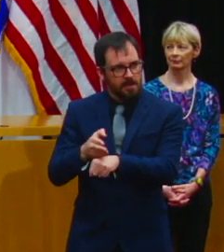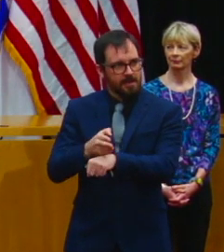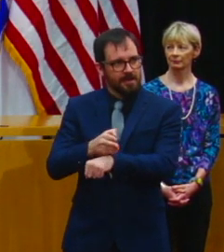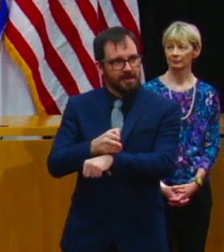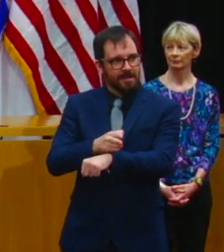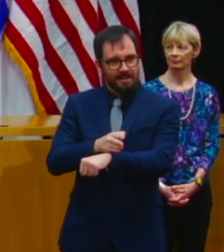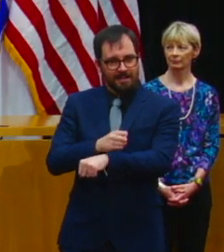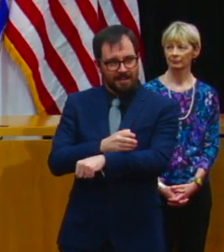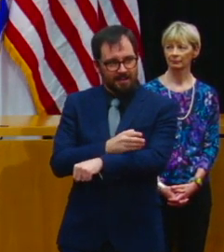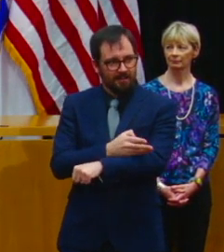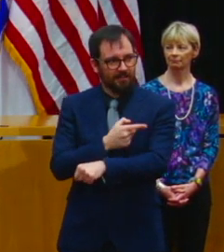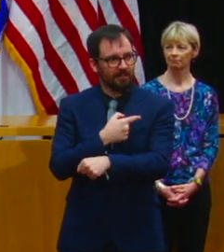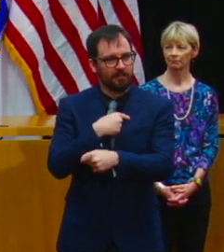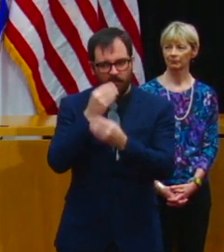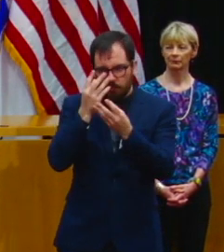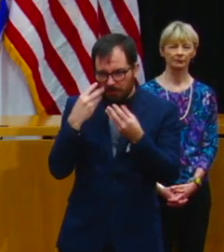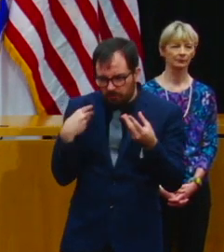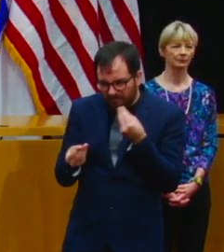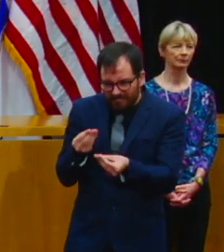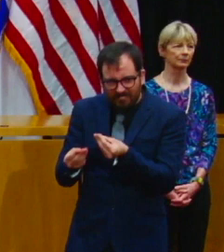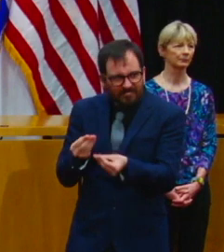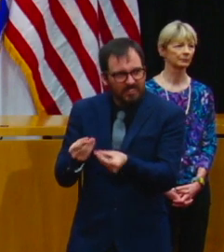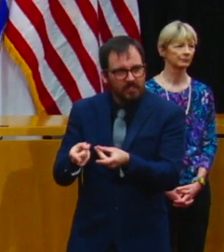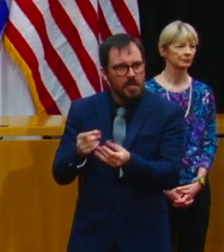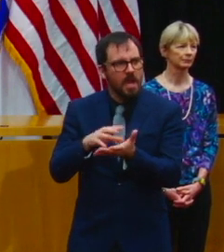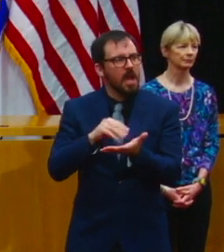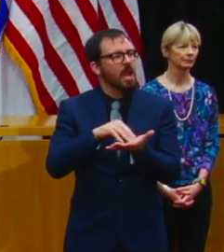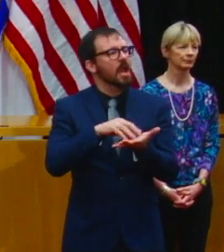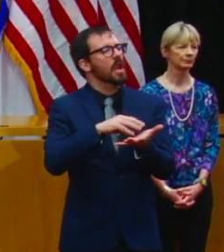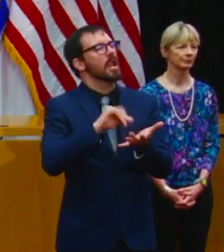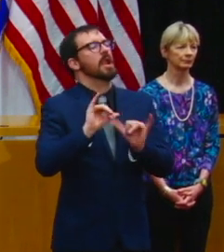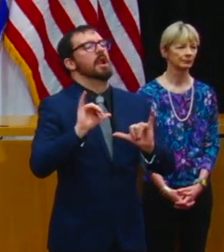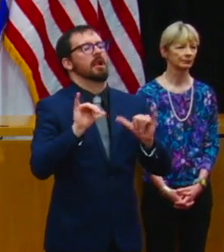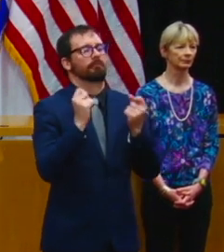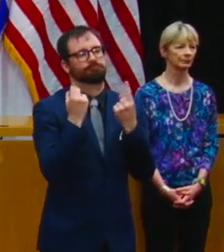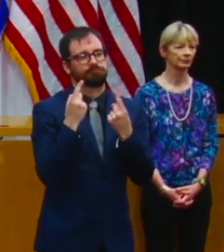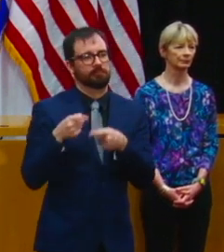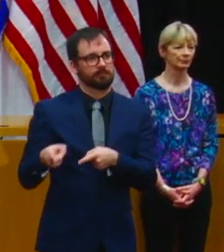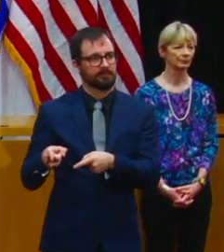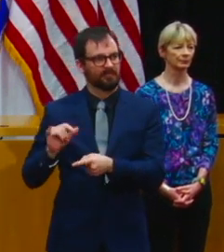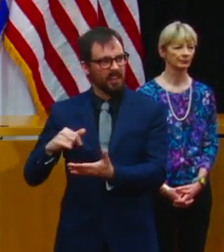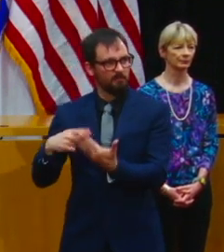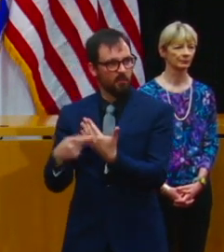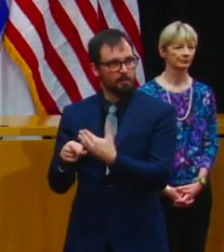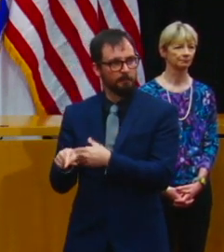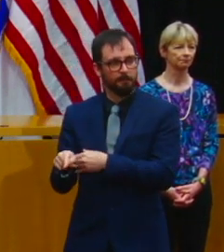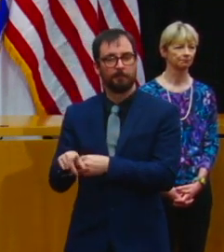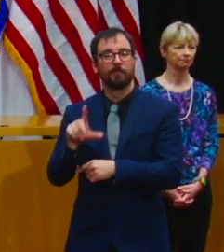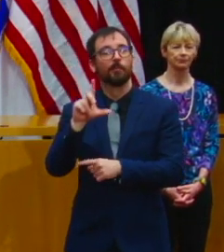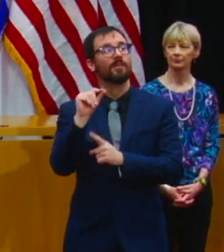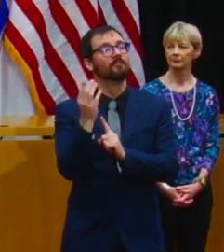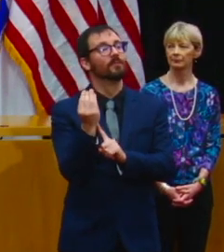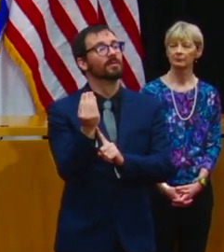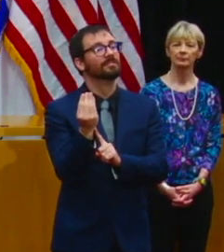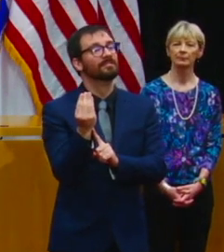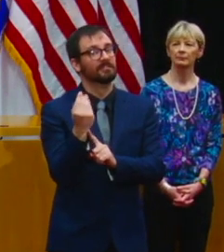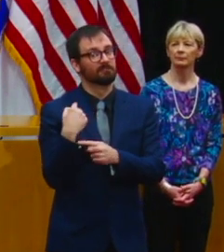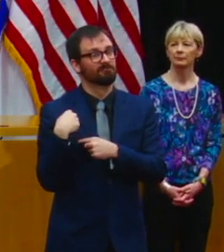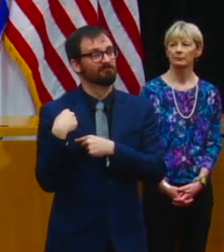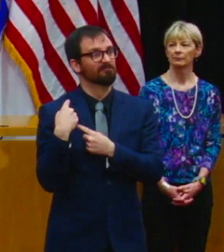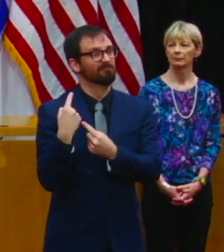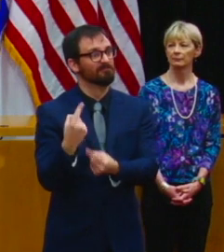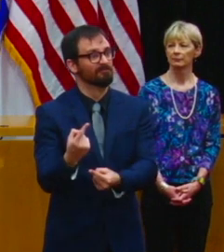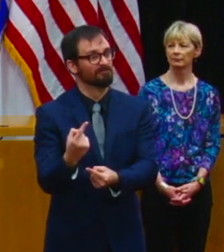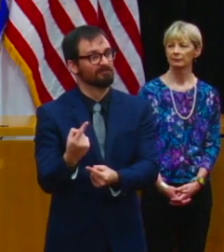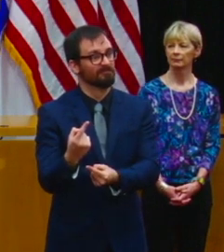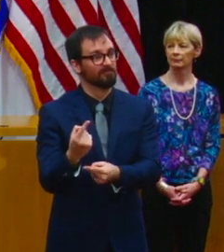then, we've had about 7.5 million users on BUI. We see a new person every 13 seconds. And every